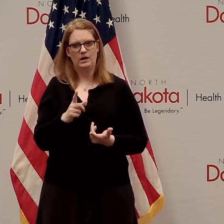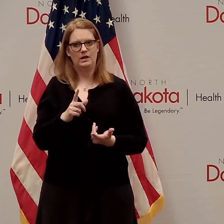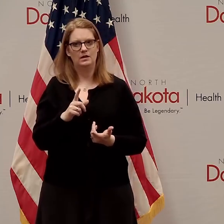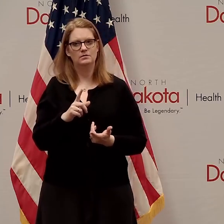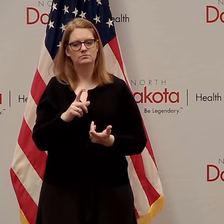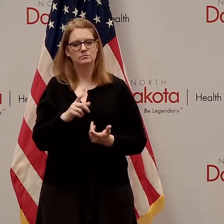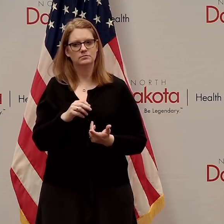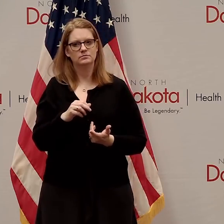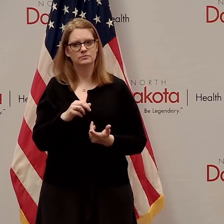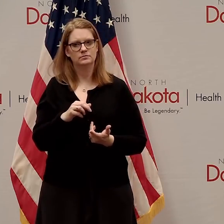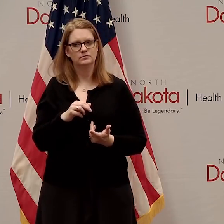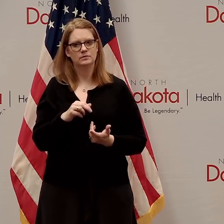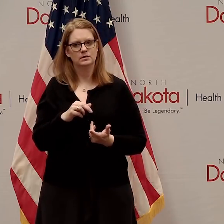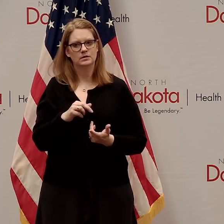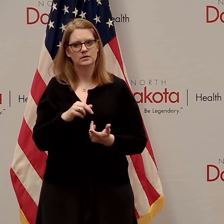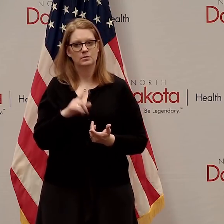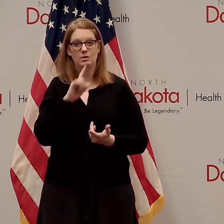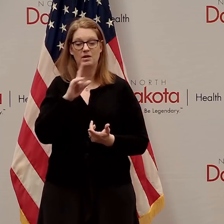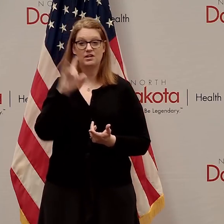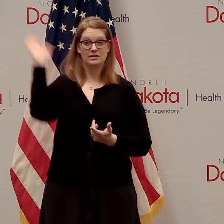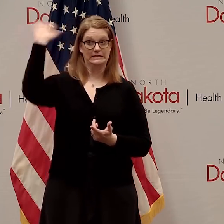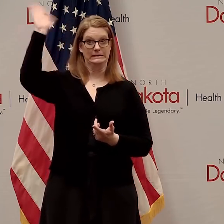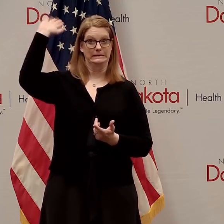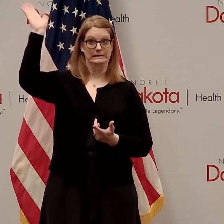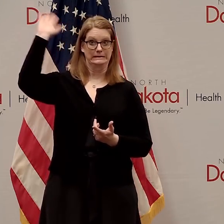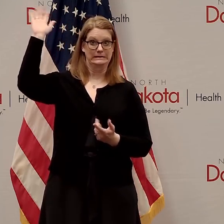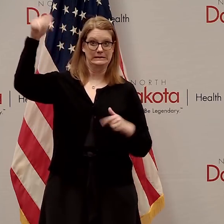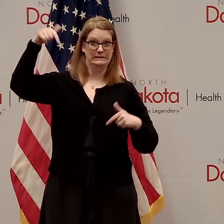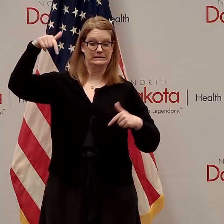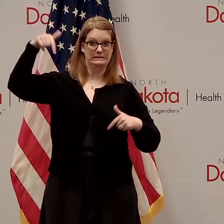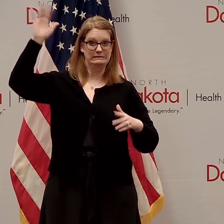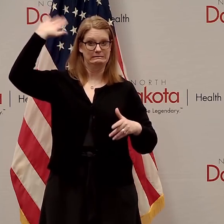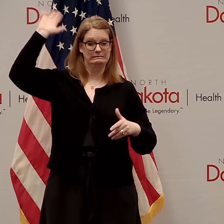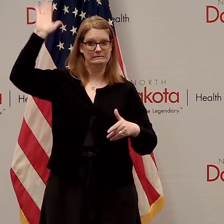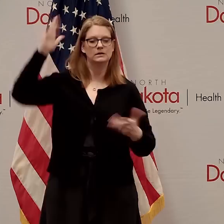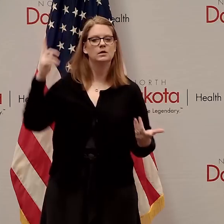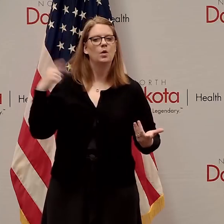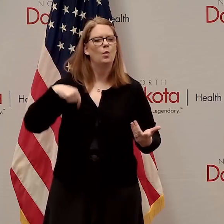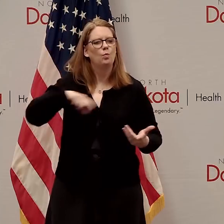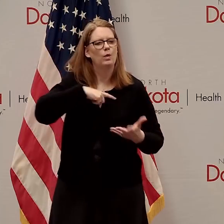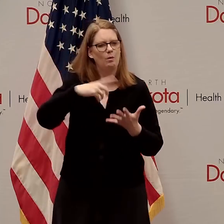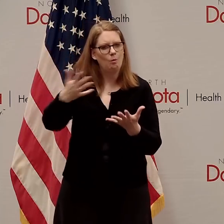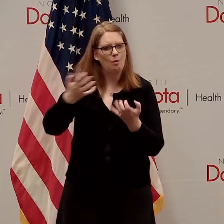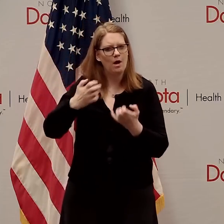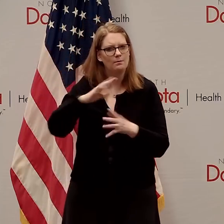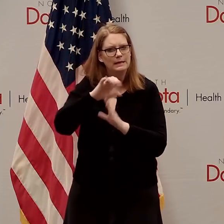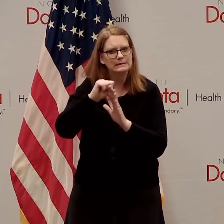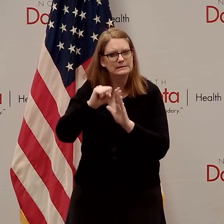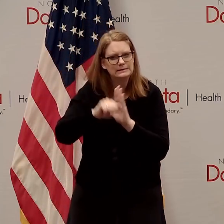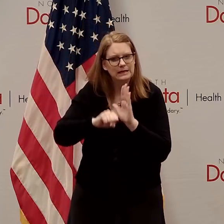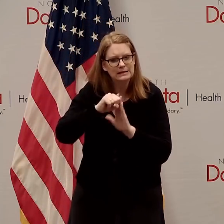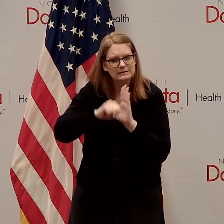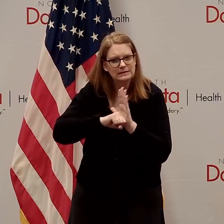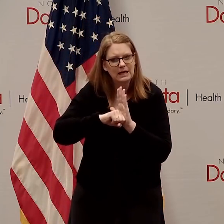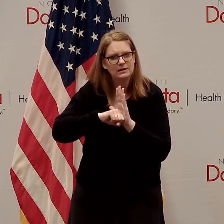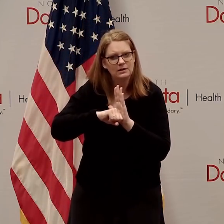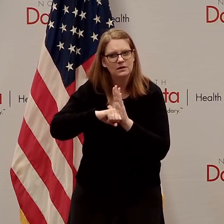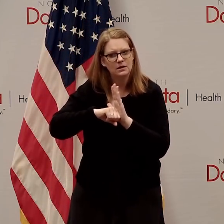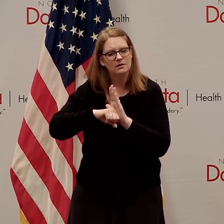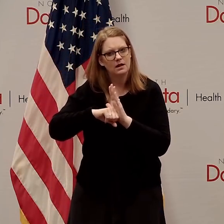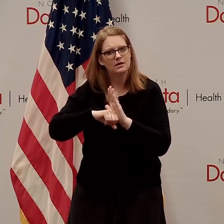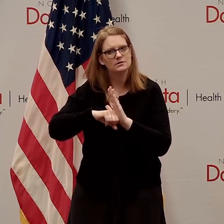we've got our hand up, and we are under consideration for being one of the states that could be involved in